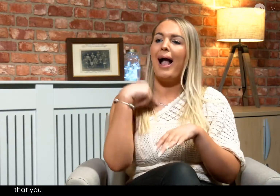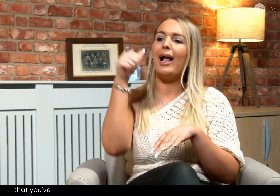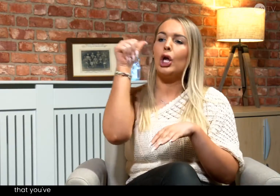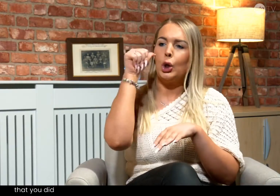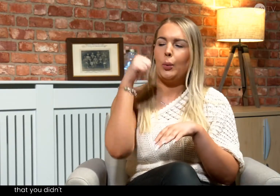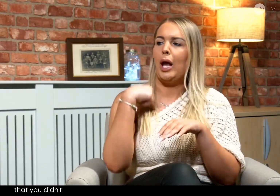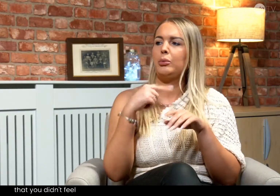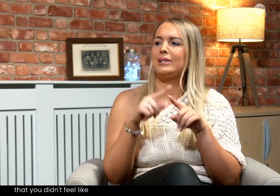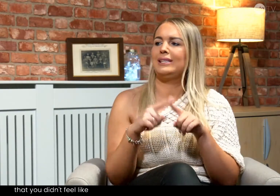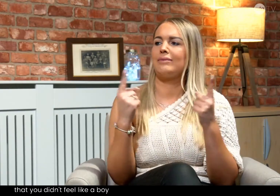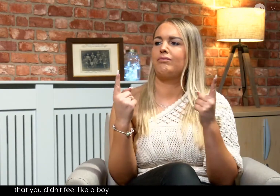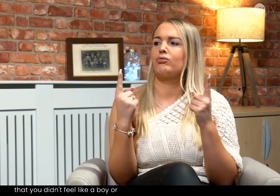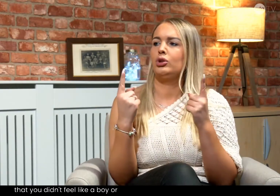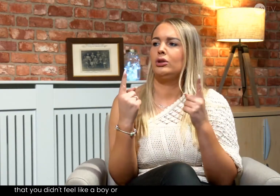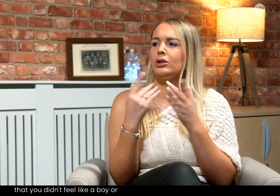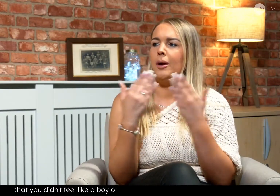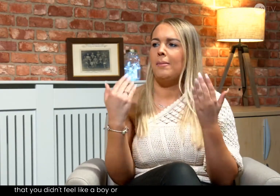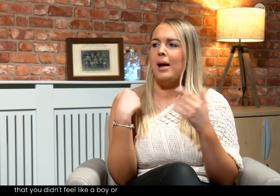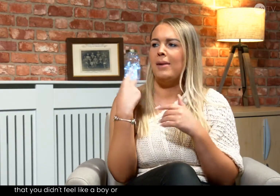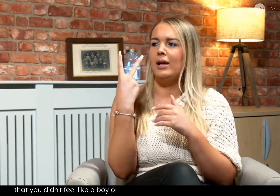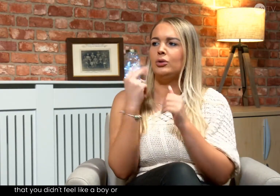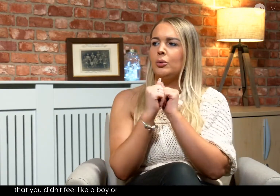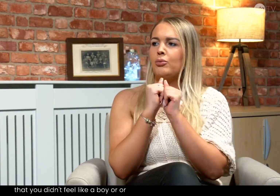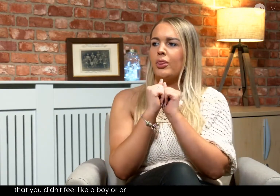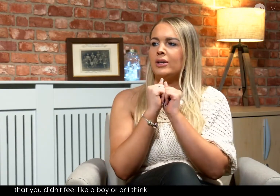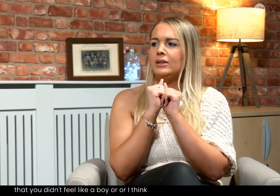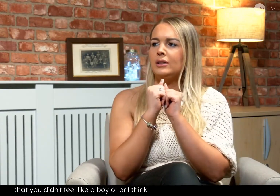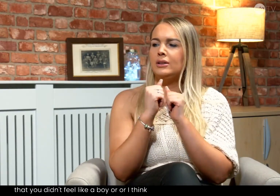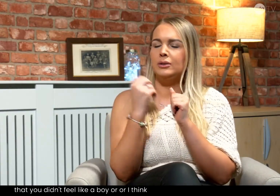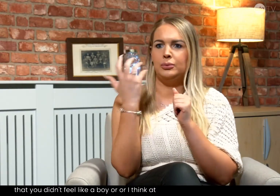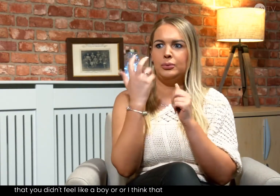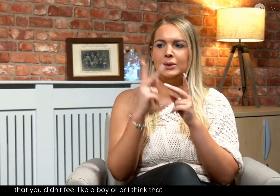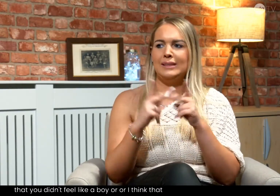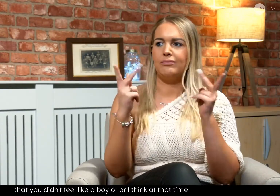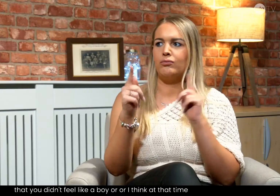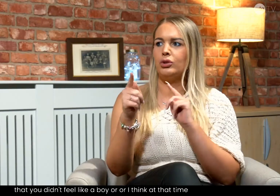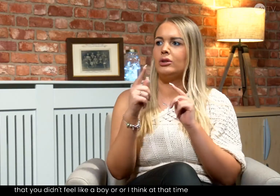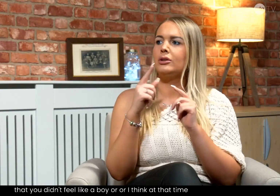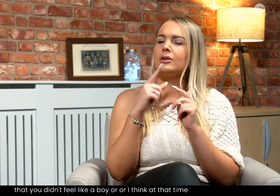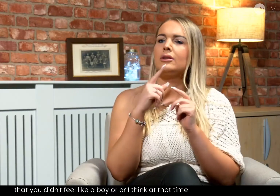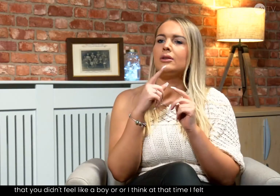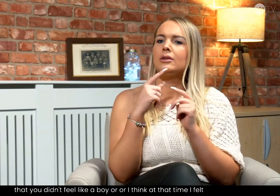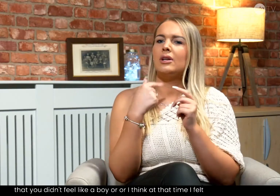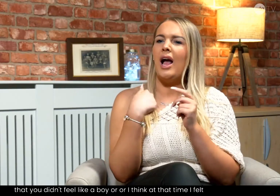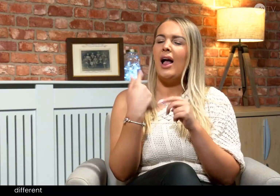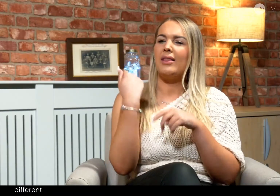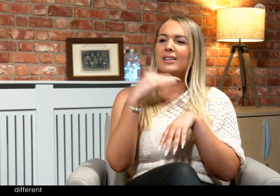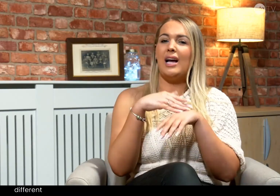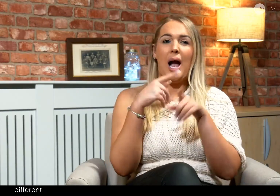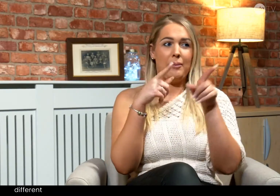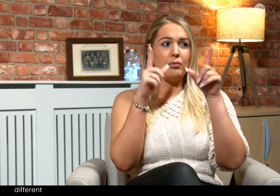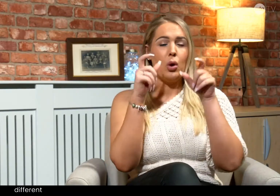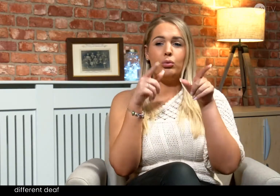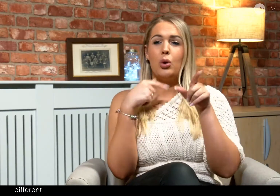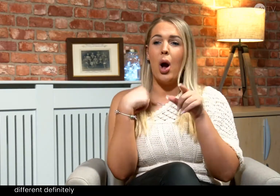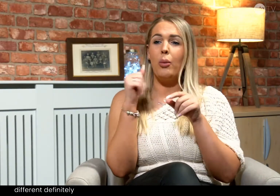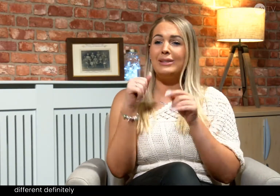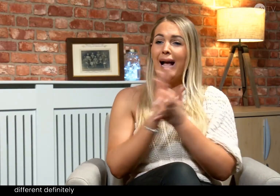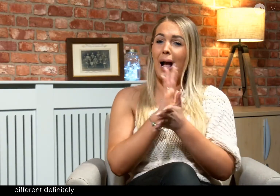Or I think at that time I felt different, definitely. But at